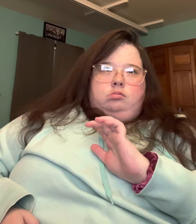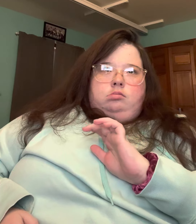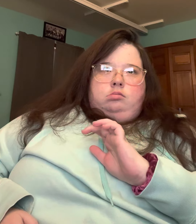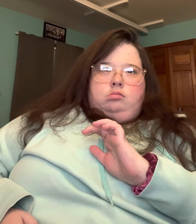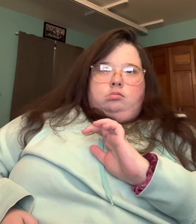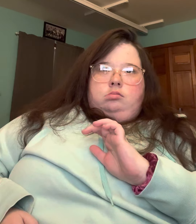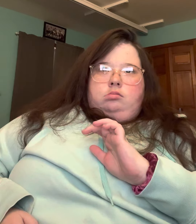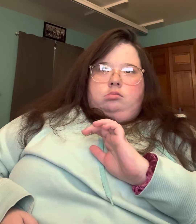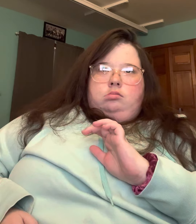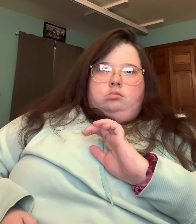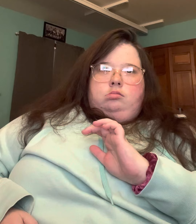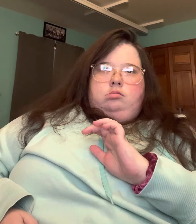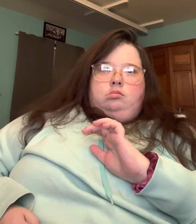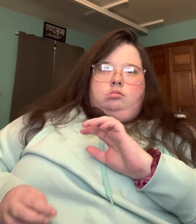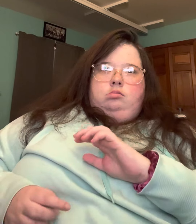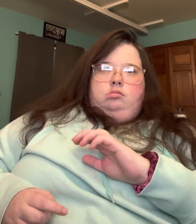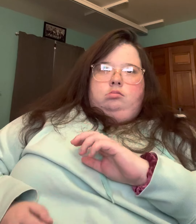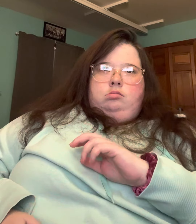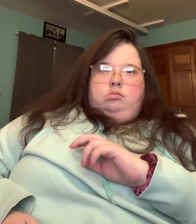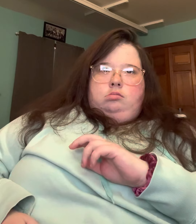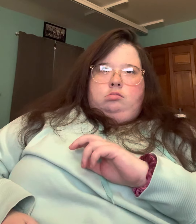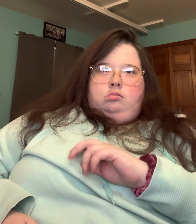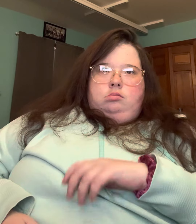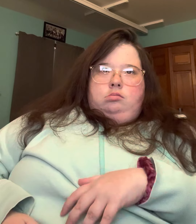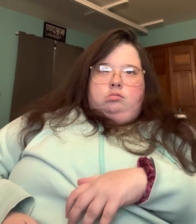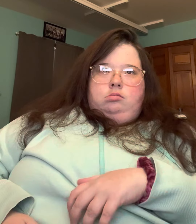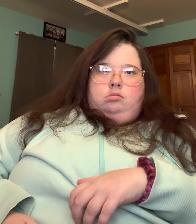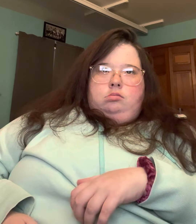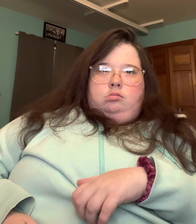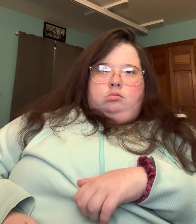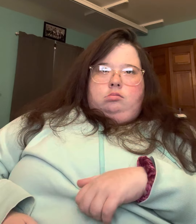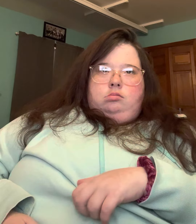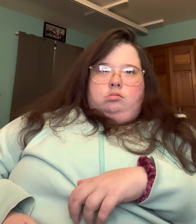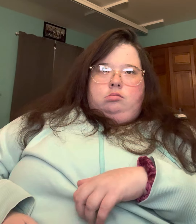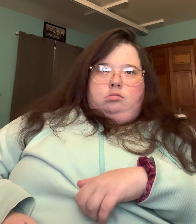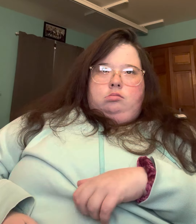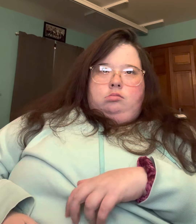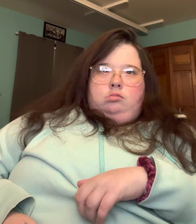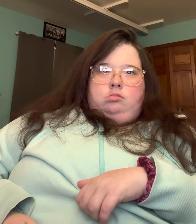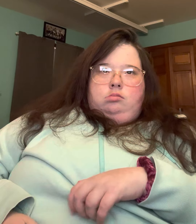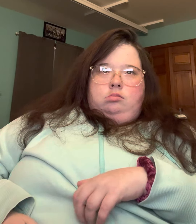See you later is another great one to know, and it's one used commonly in the deaf community.